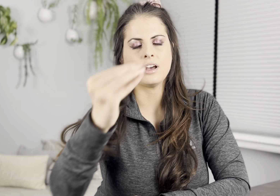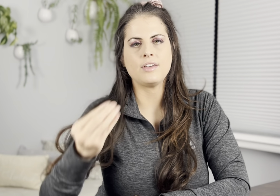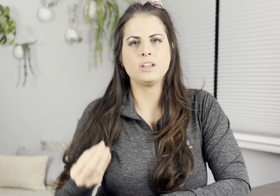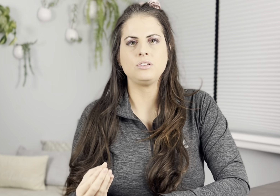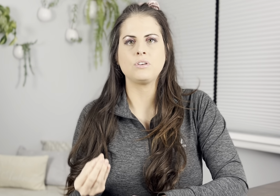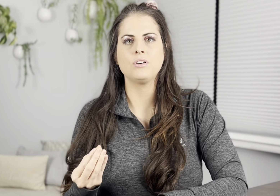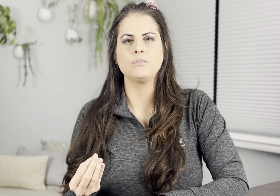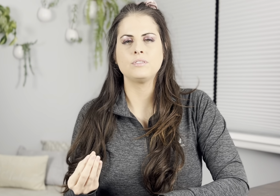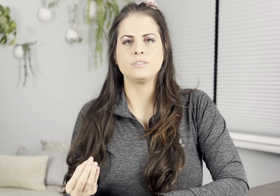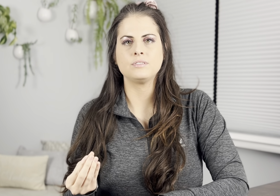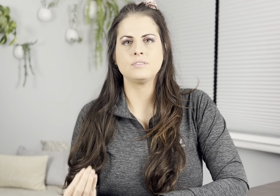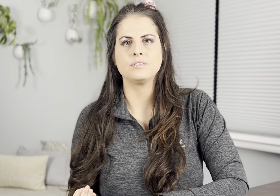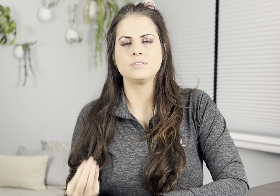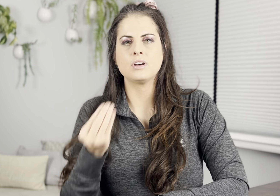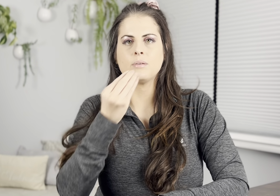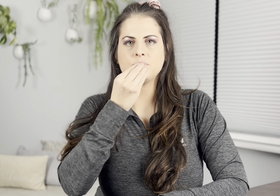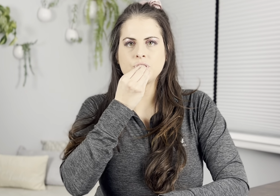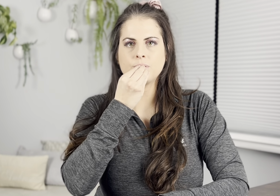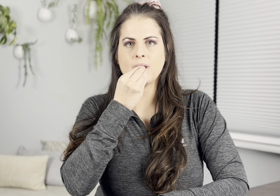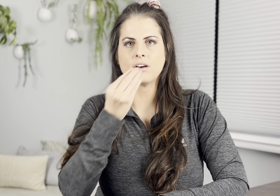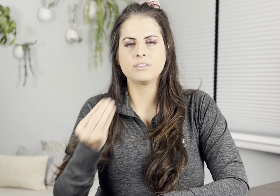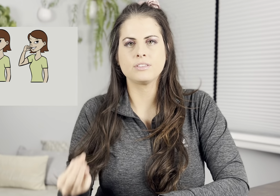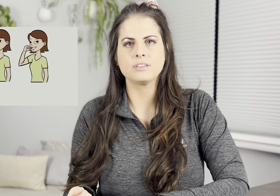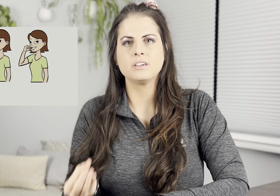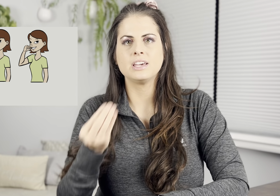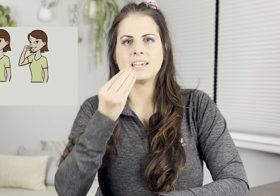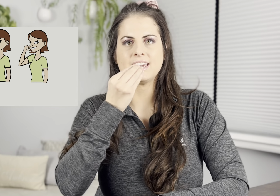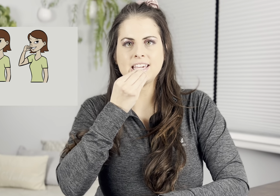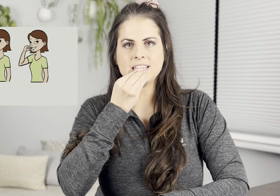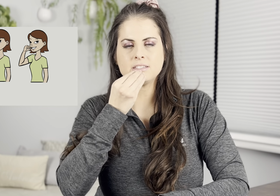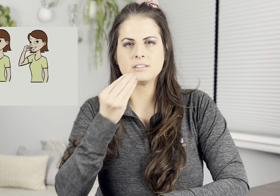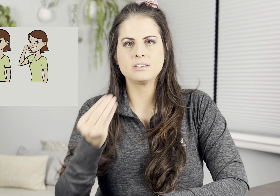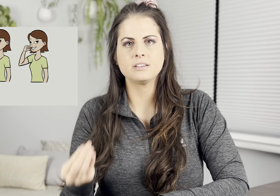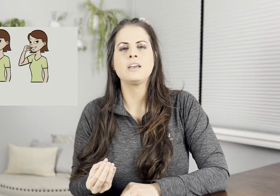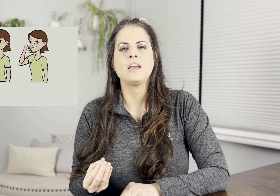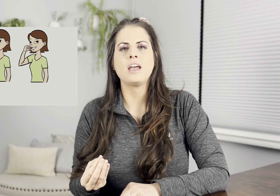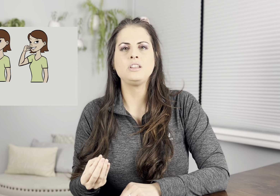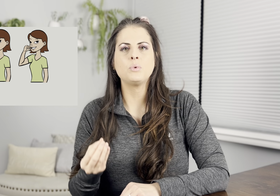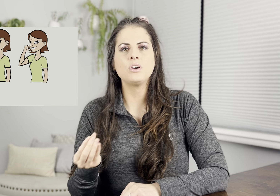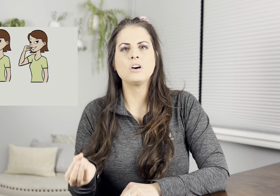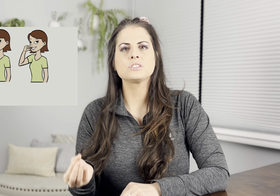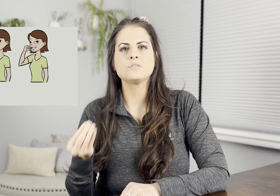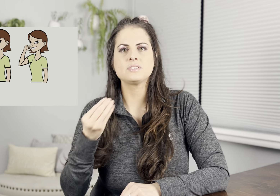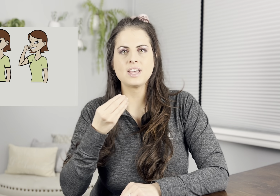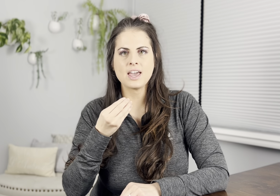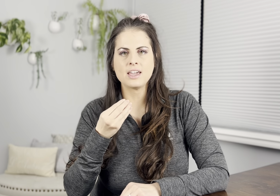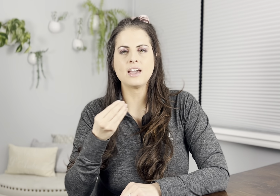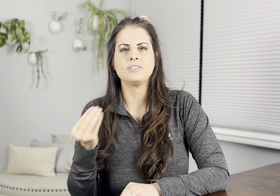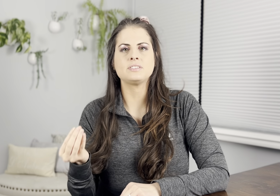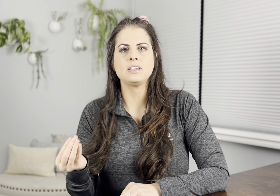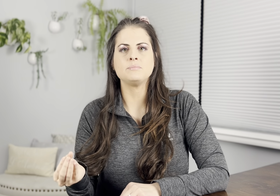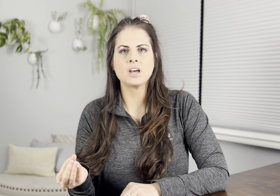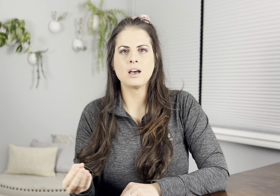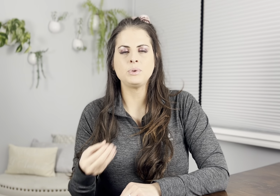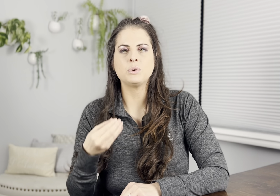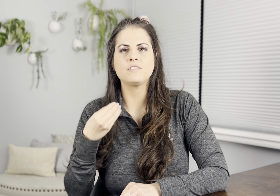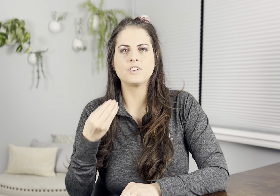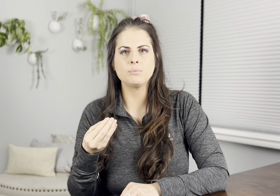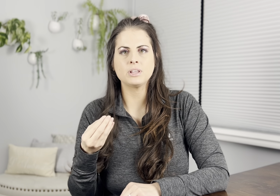And then you go up to your mouth, eat. And you want to also say at the same time, you want to verbalize